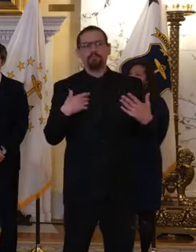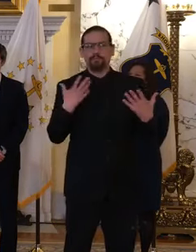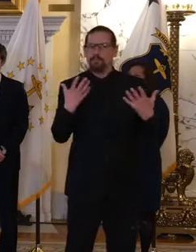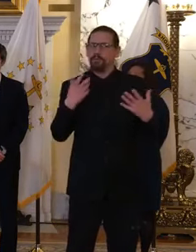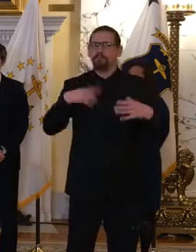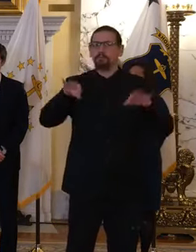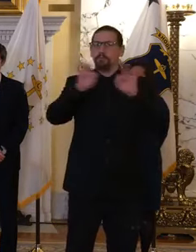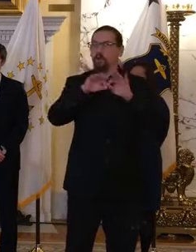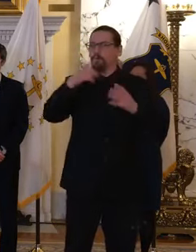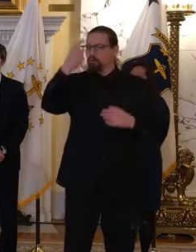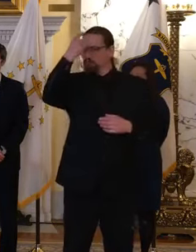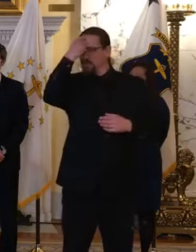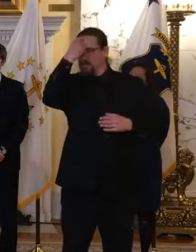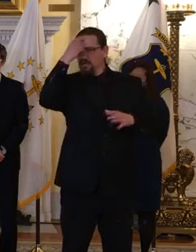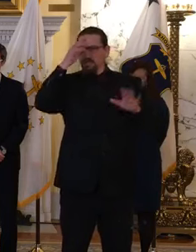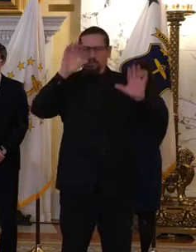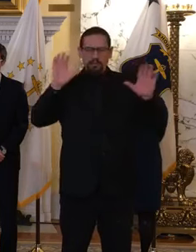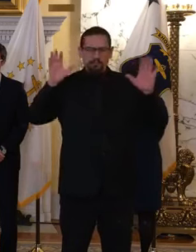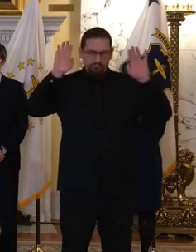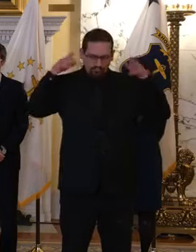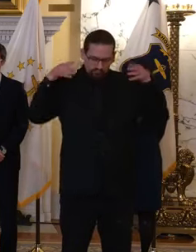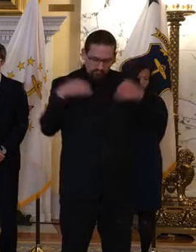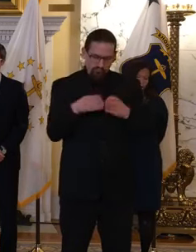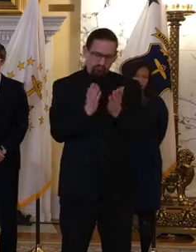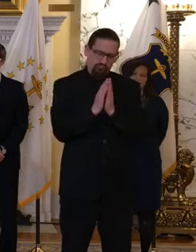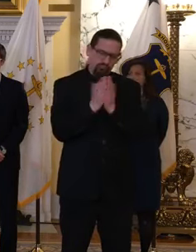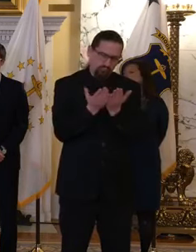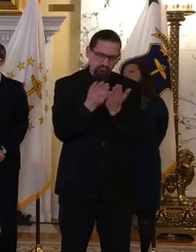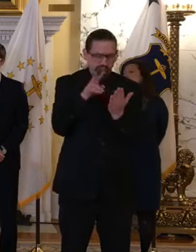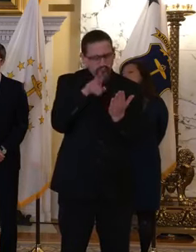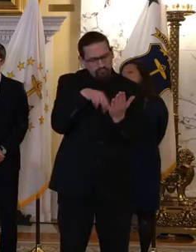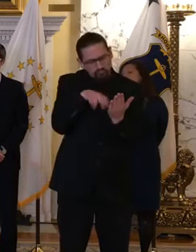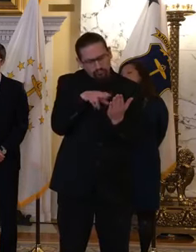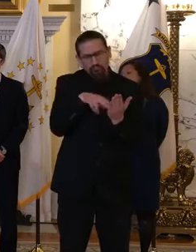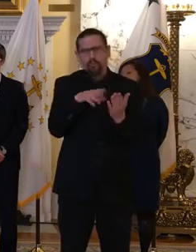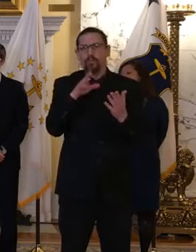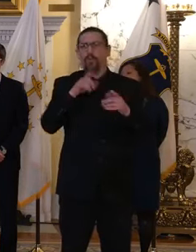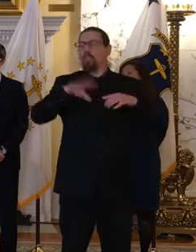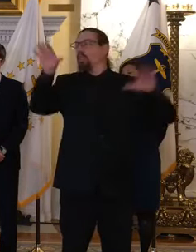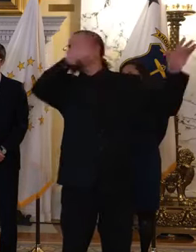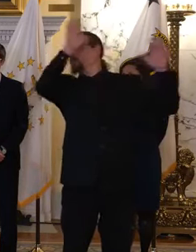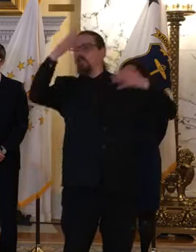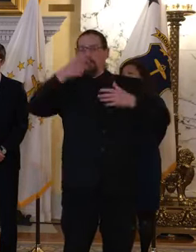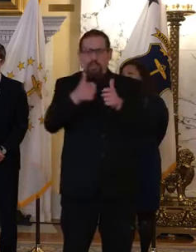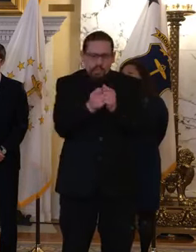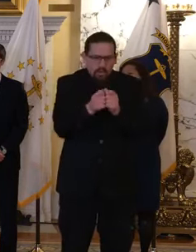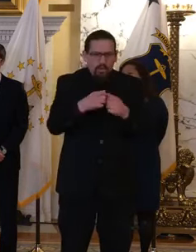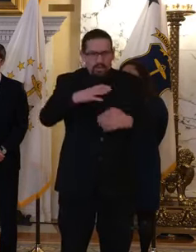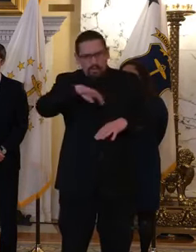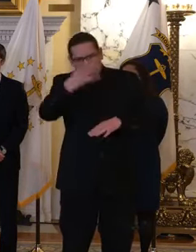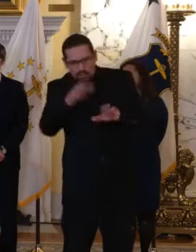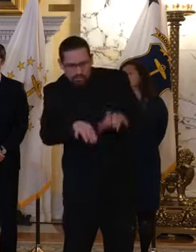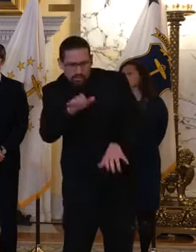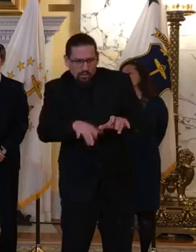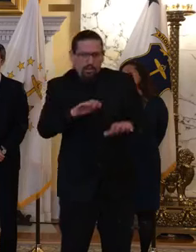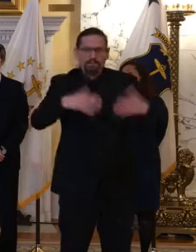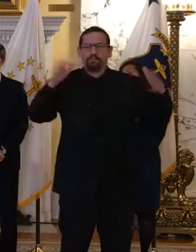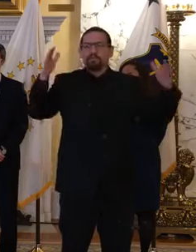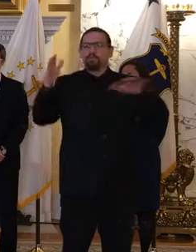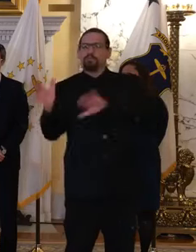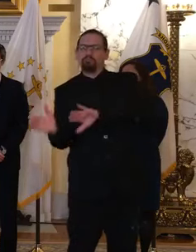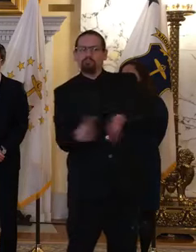And thank you to everybody in advance who is helping us set this up and to everyone who's going to help us make it happen.